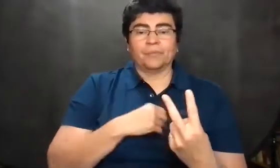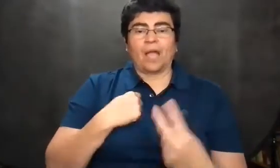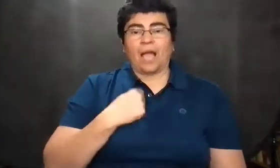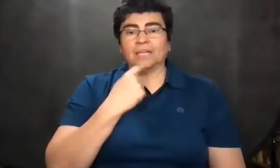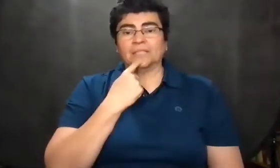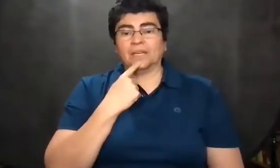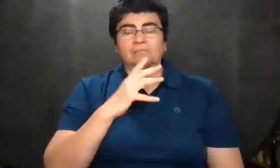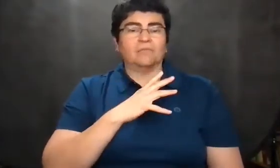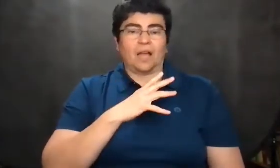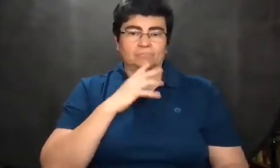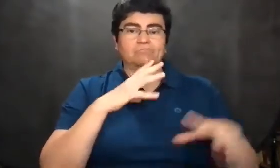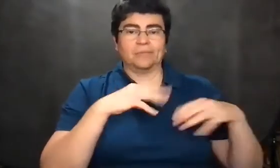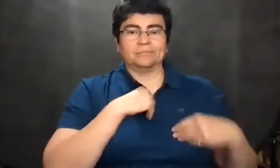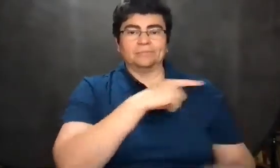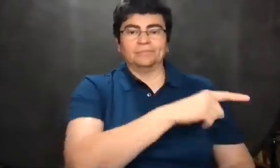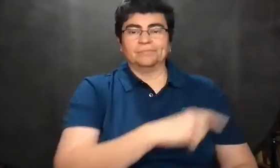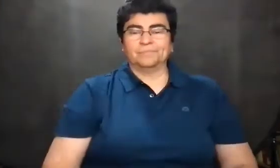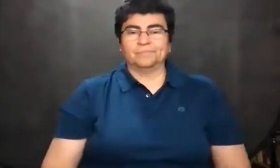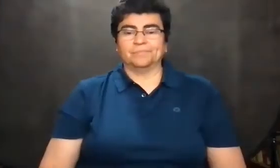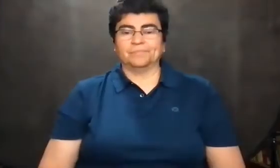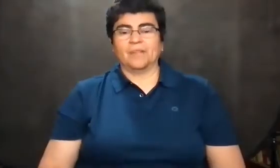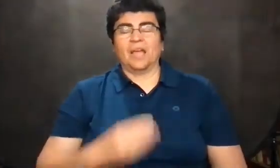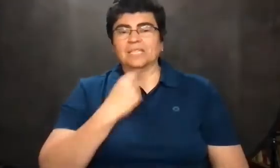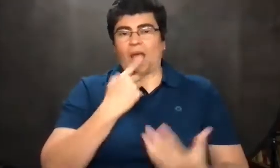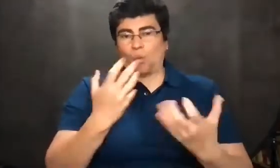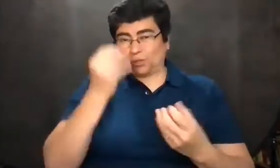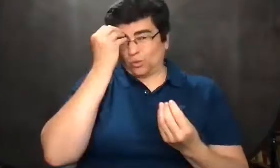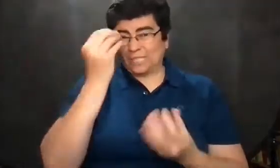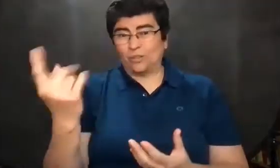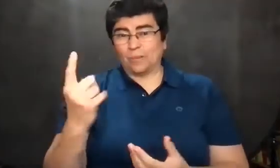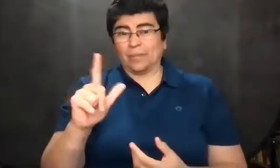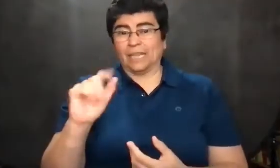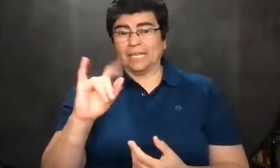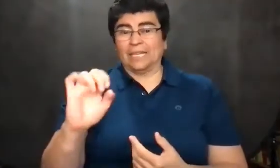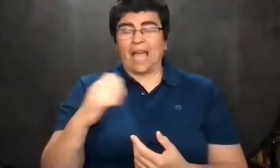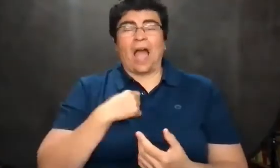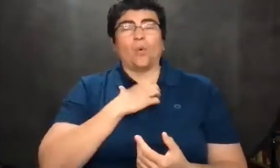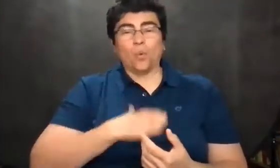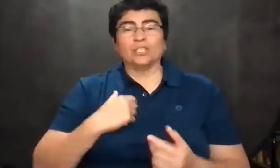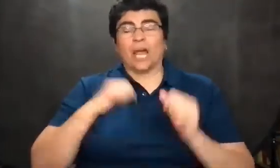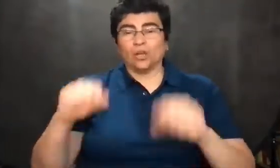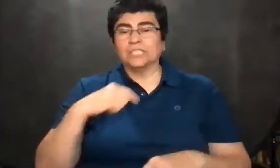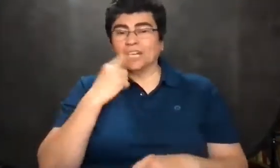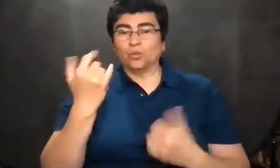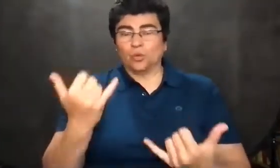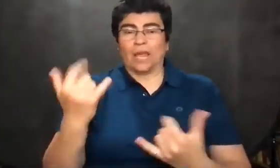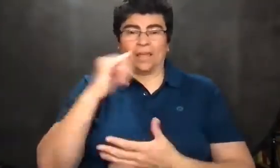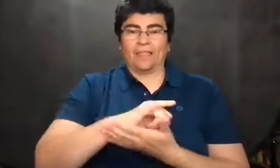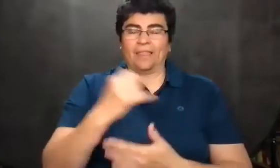I'll take her." And he said, "And I'd like to tell you something, Lilllie. I wish I could tell you today that that would be different." He said, "But I'm still